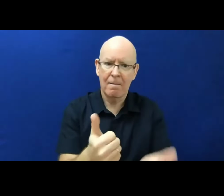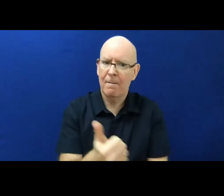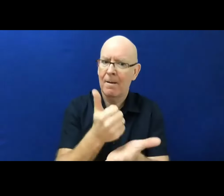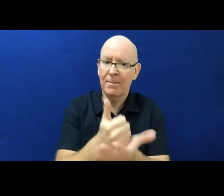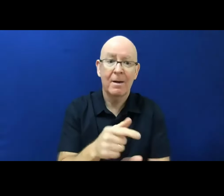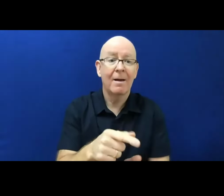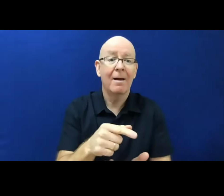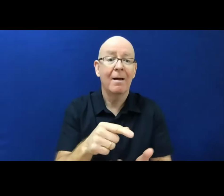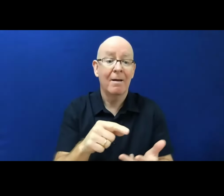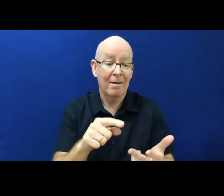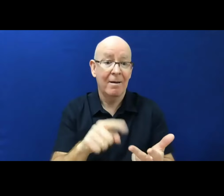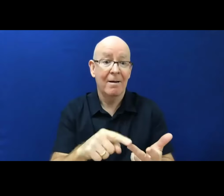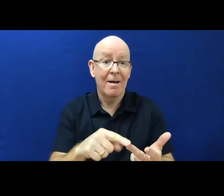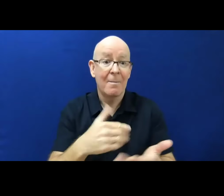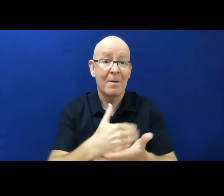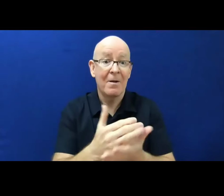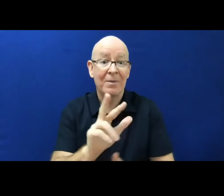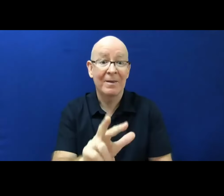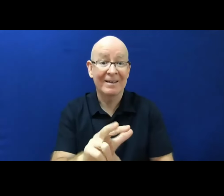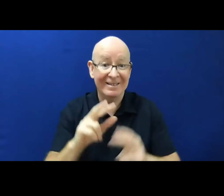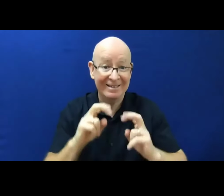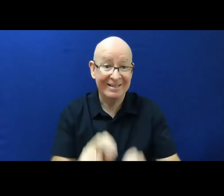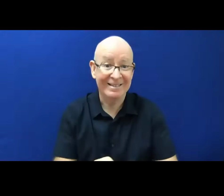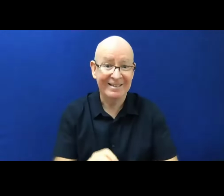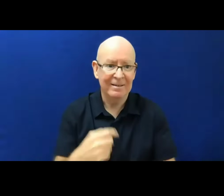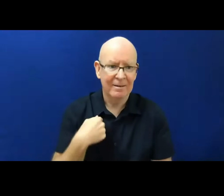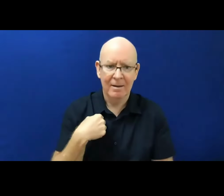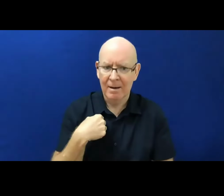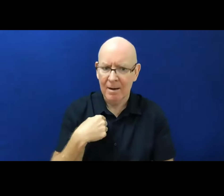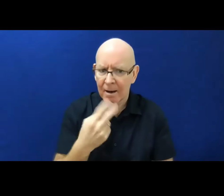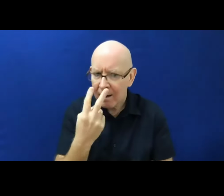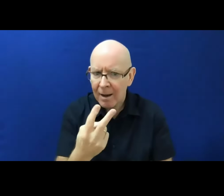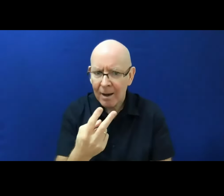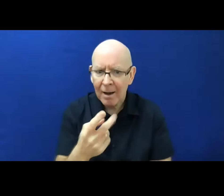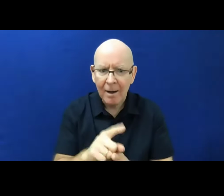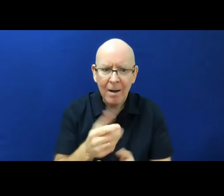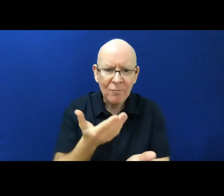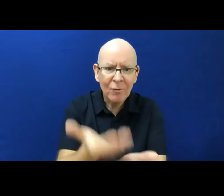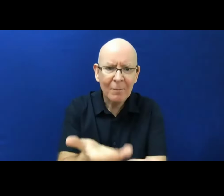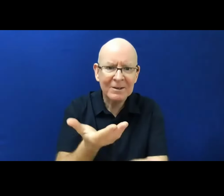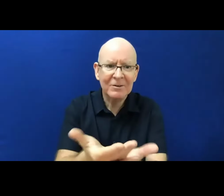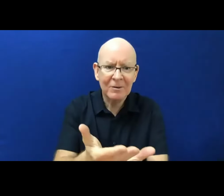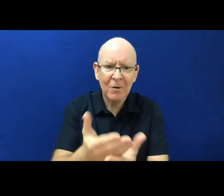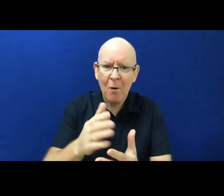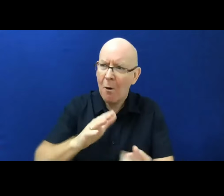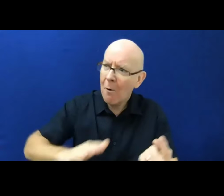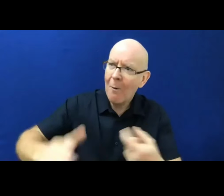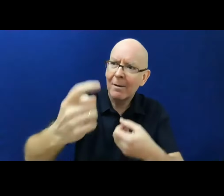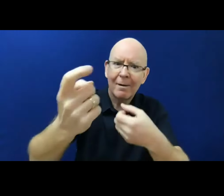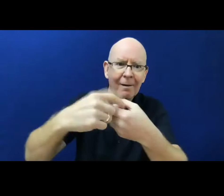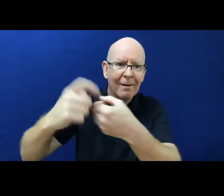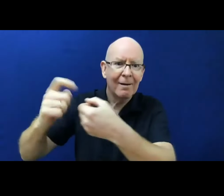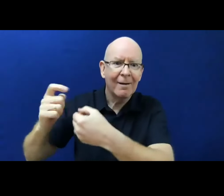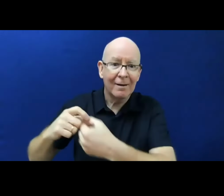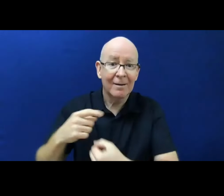institutions, how to be catalysts for change in this context of disability and human rights,